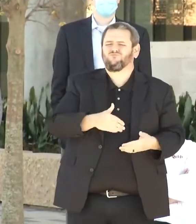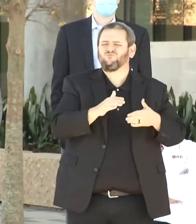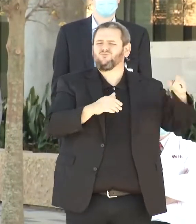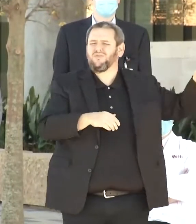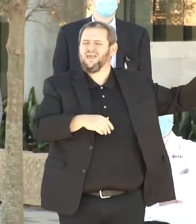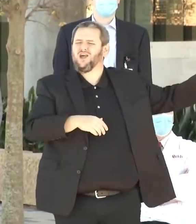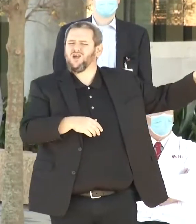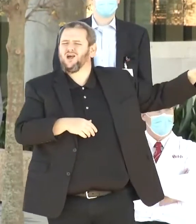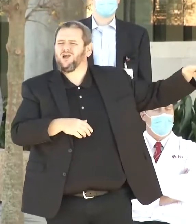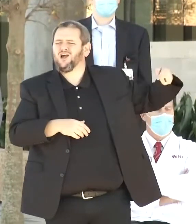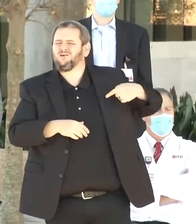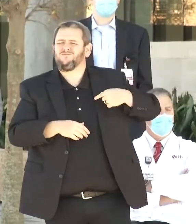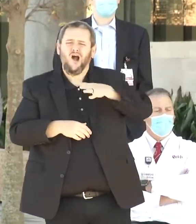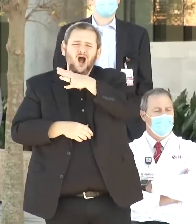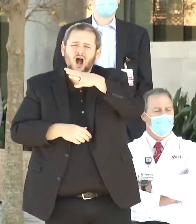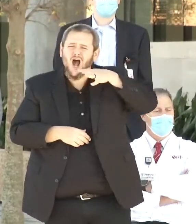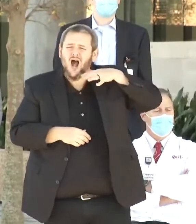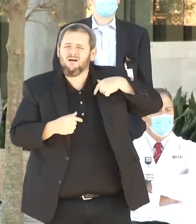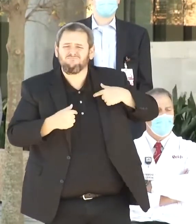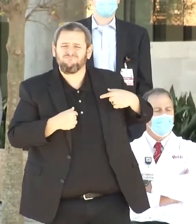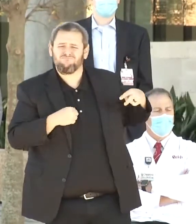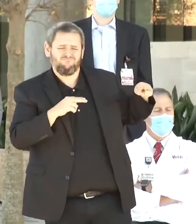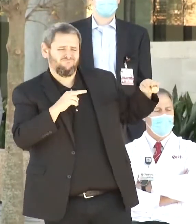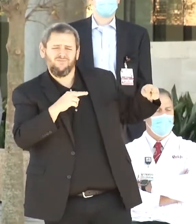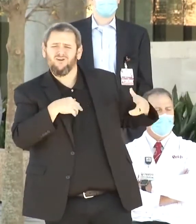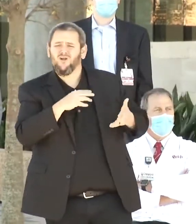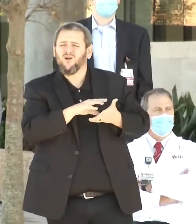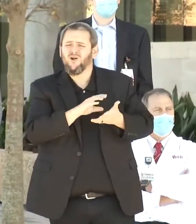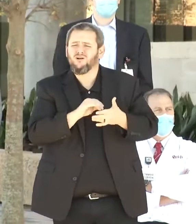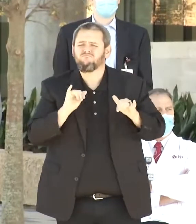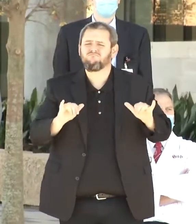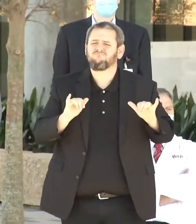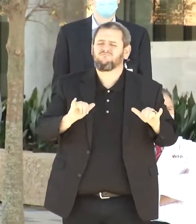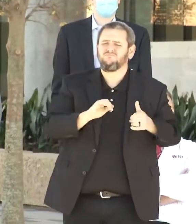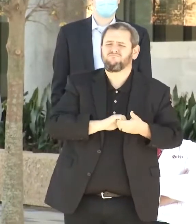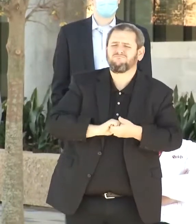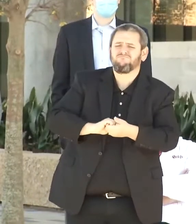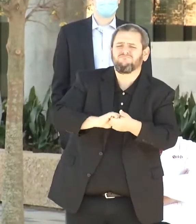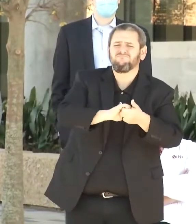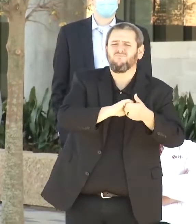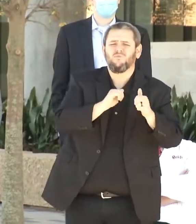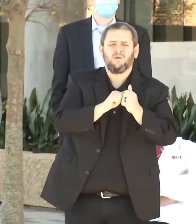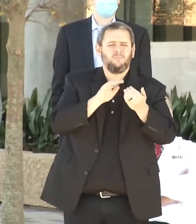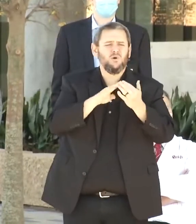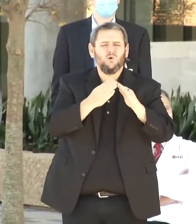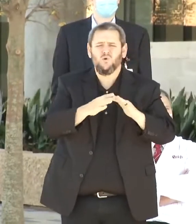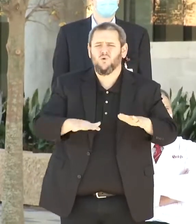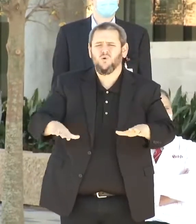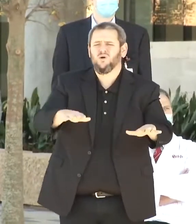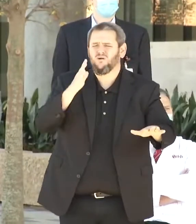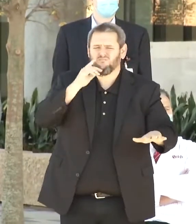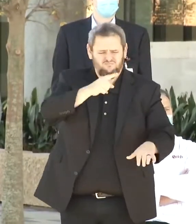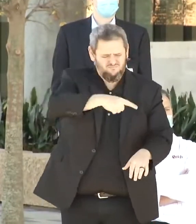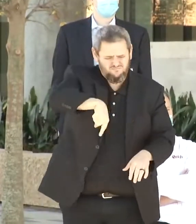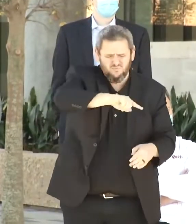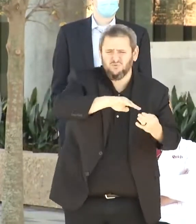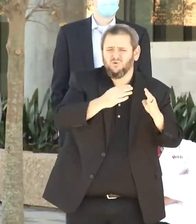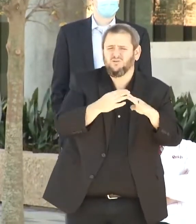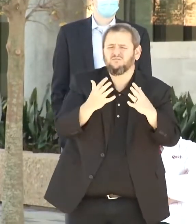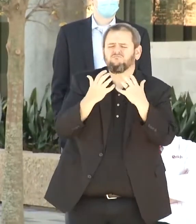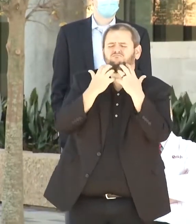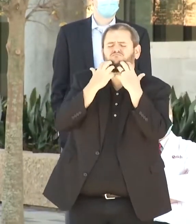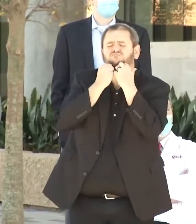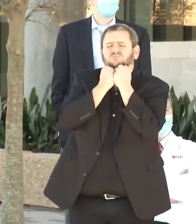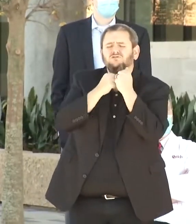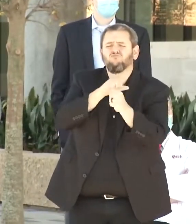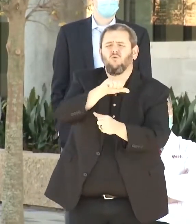taught me about contribution. Where I grew up, contributing was just a part of life. It was expected that my sister and